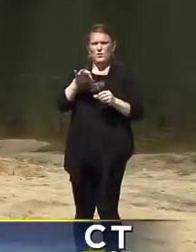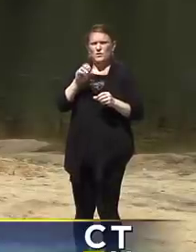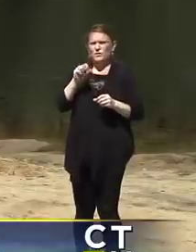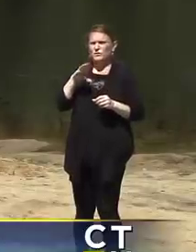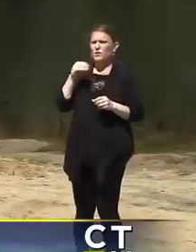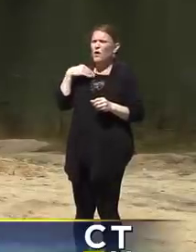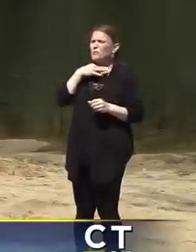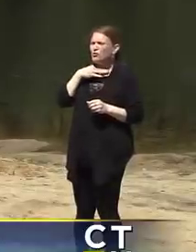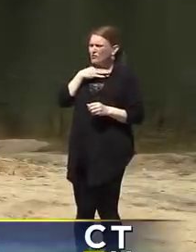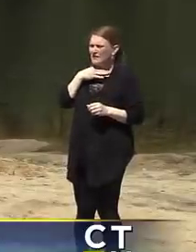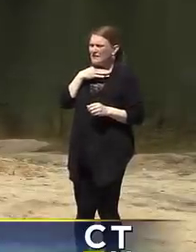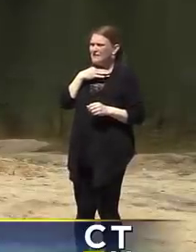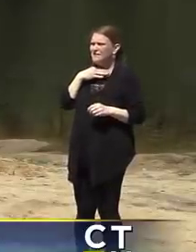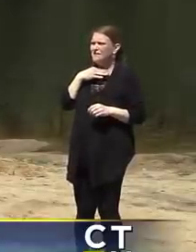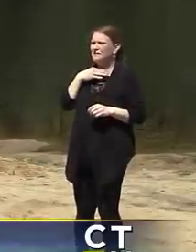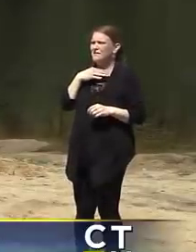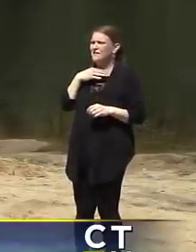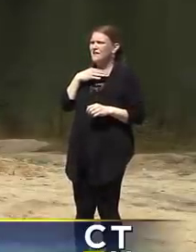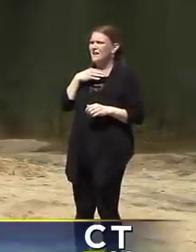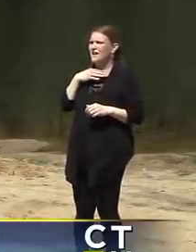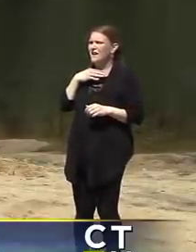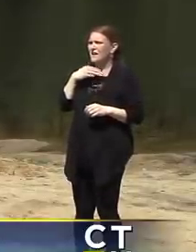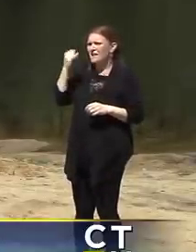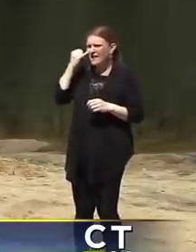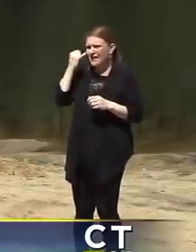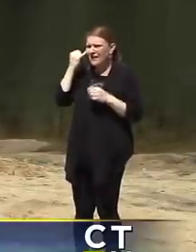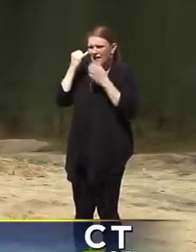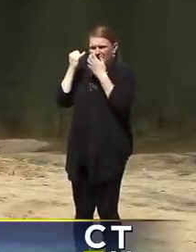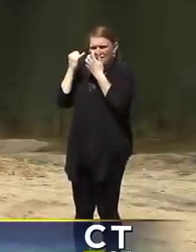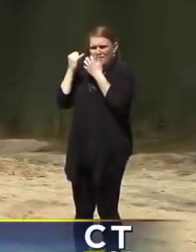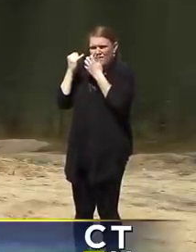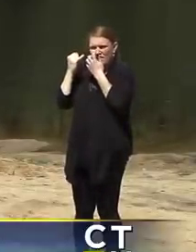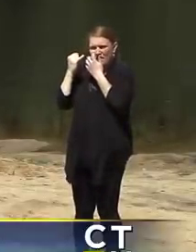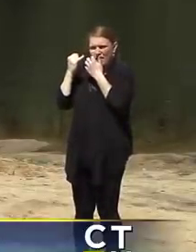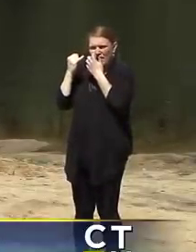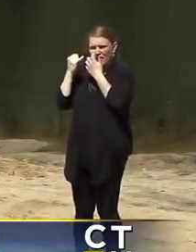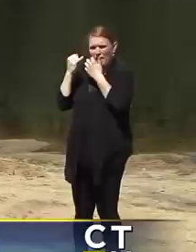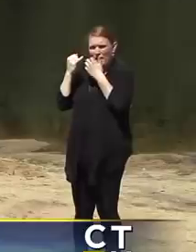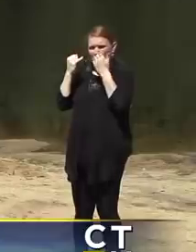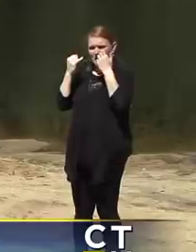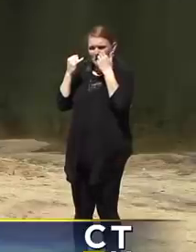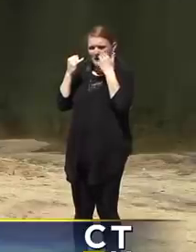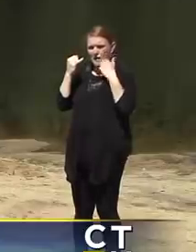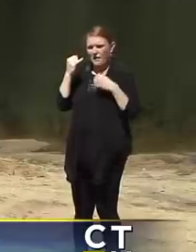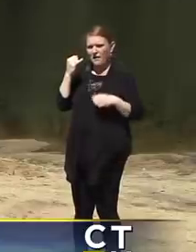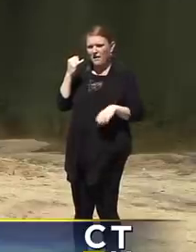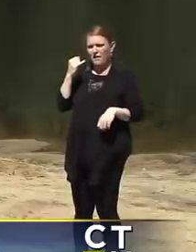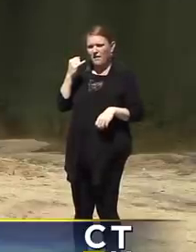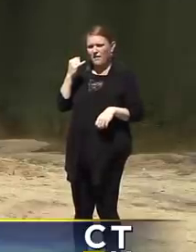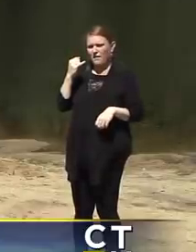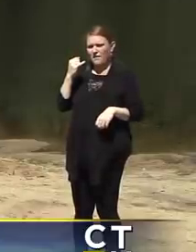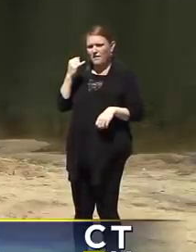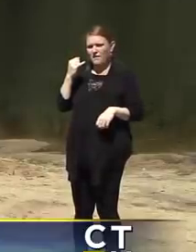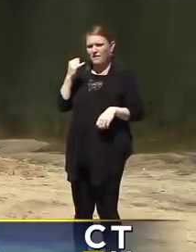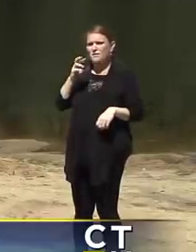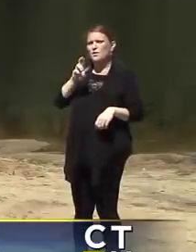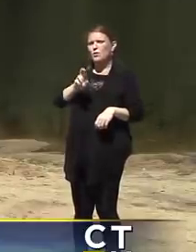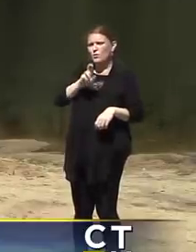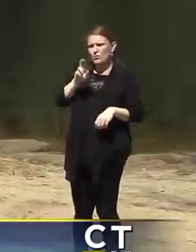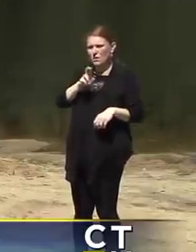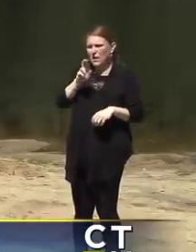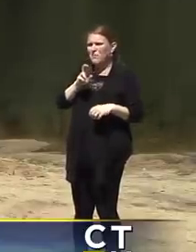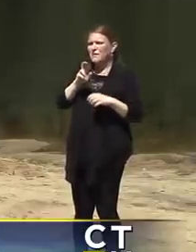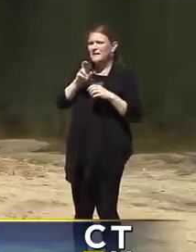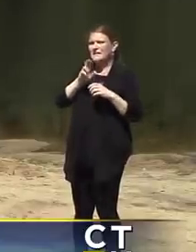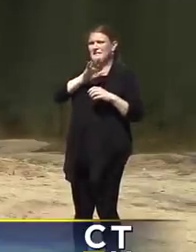things you would consider to assuage what Republicans say is a problem on, I guess, potential for fraud,